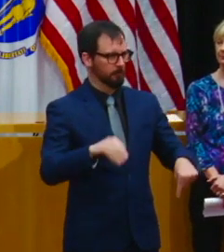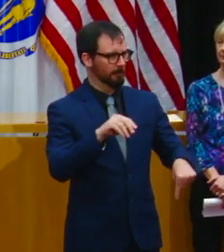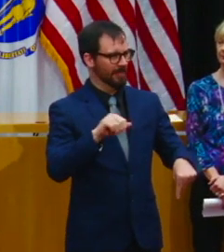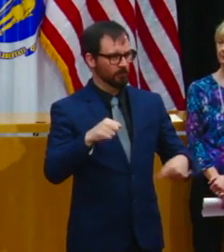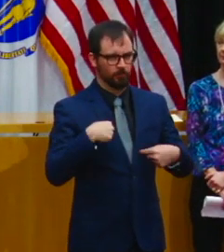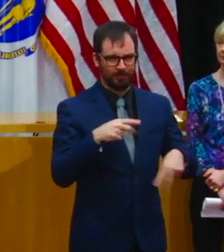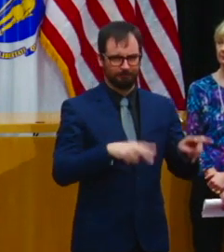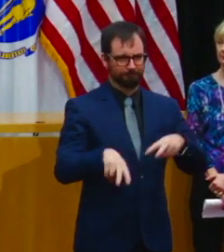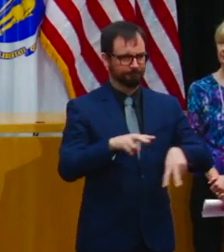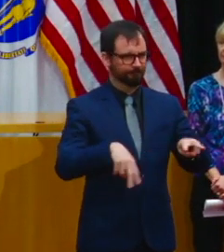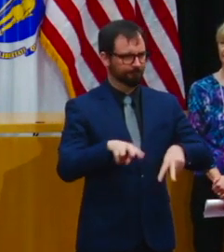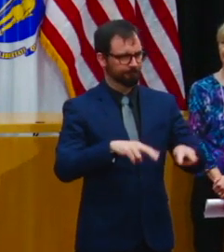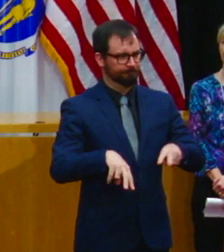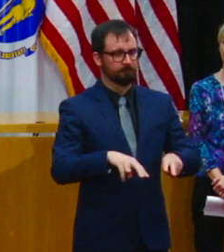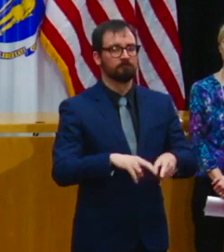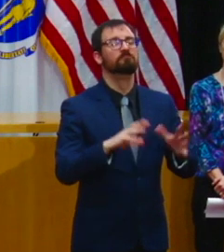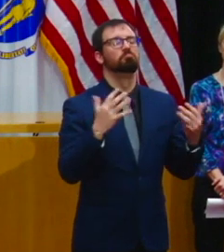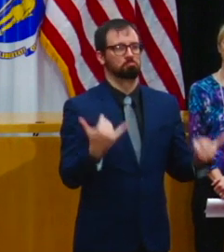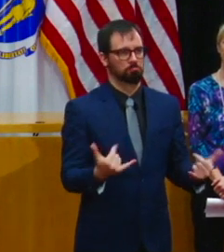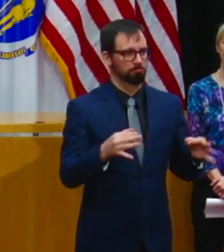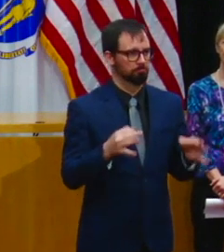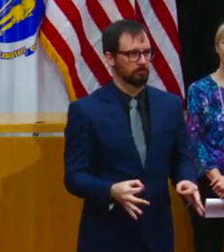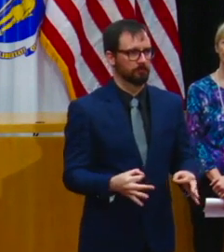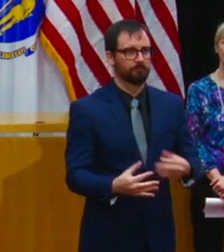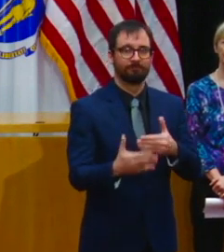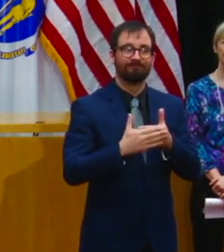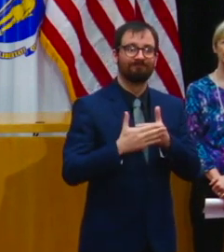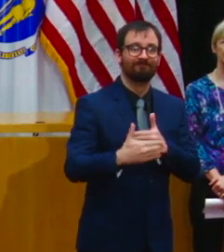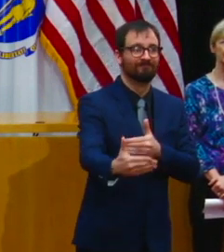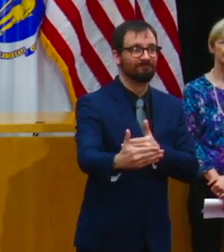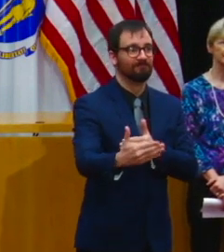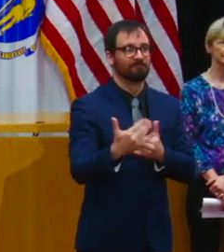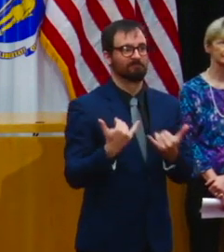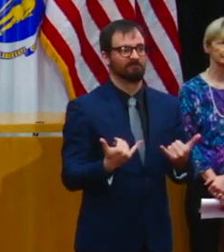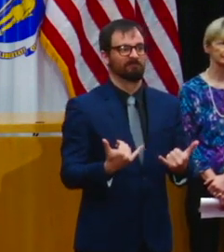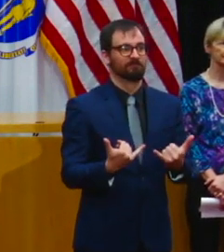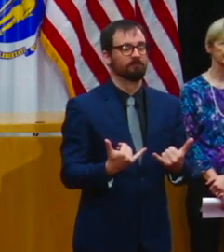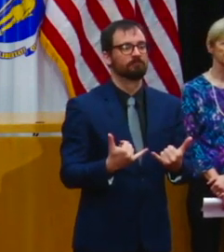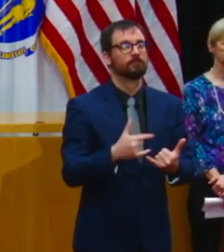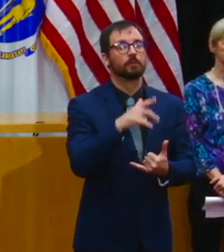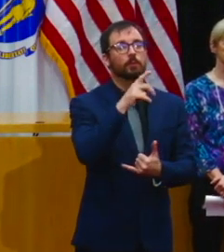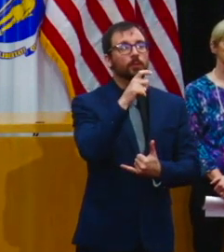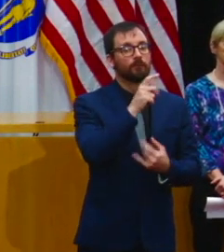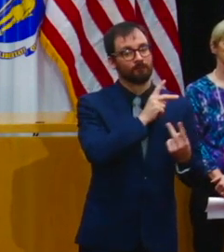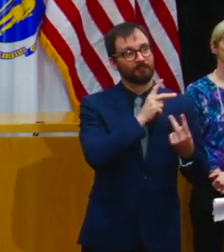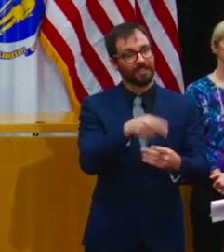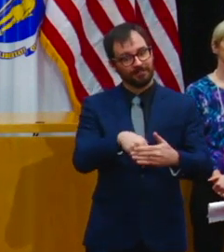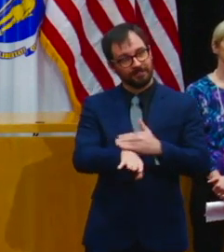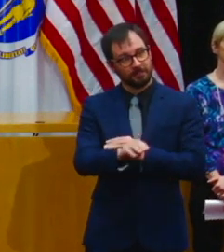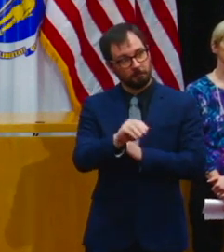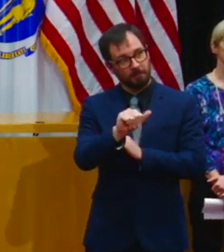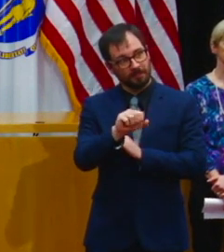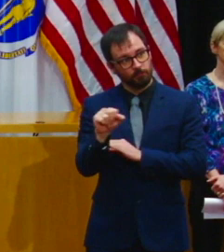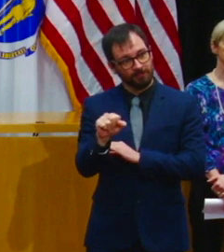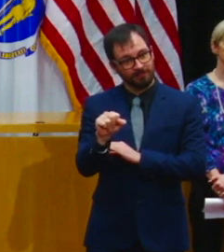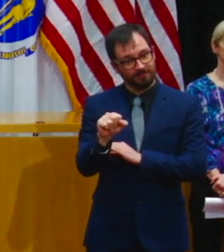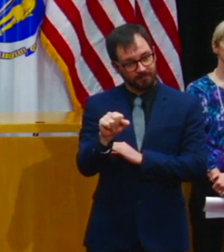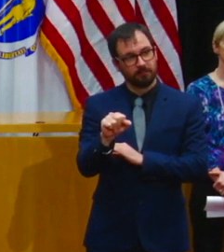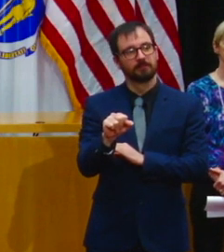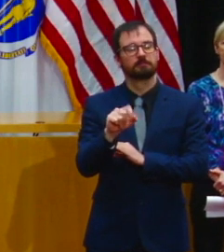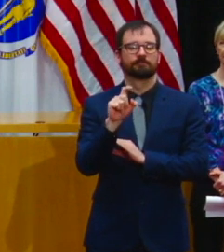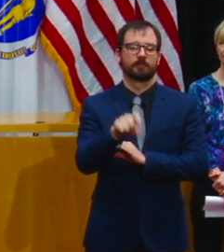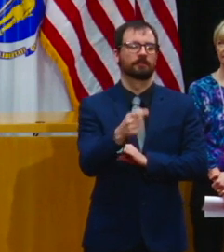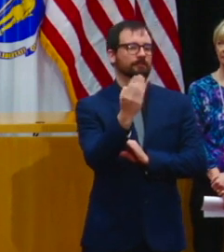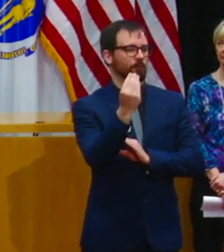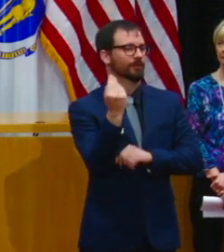today, all travelers arriving to the Commonwealth are instructed to self-quarantine for 14 days. To help deliver this